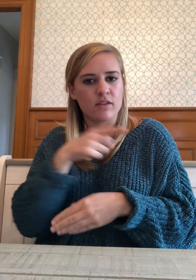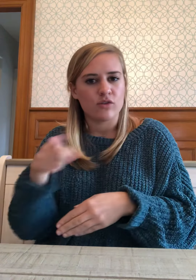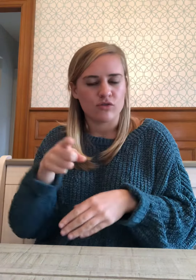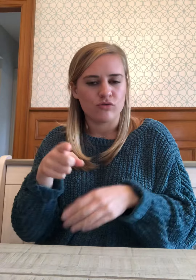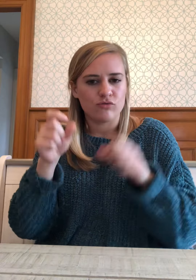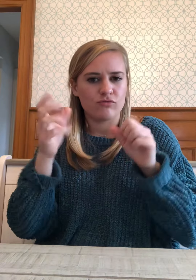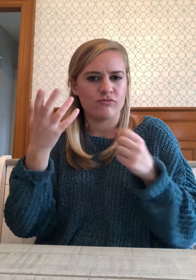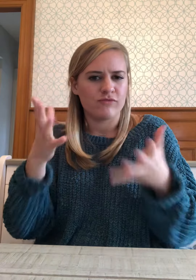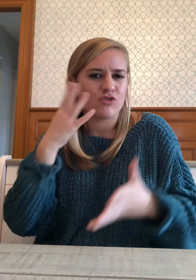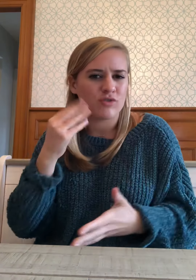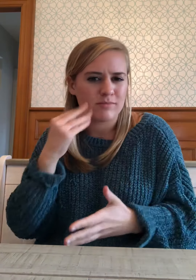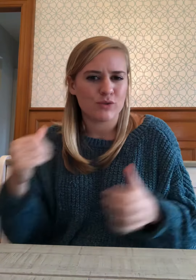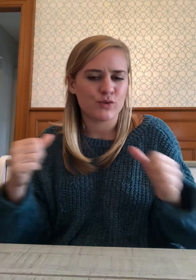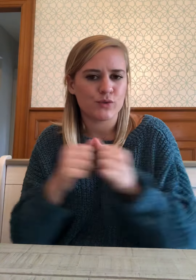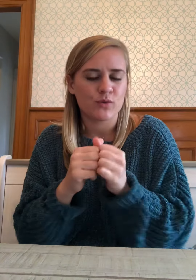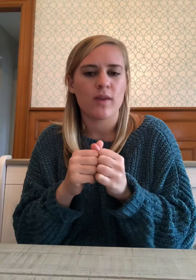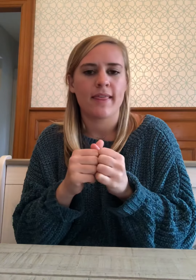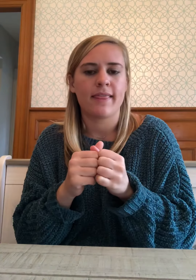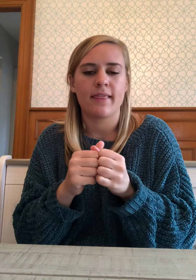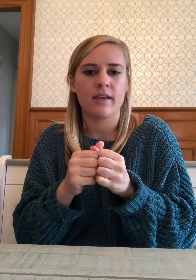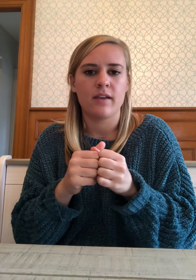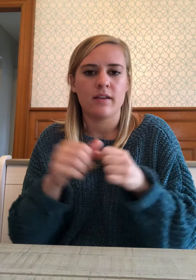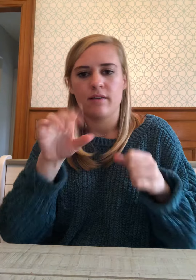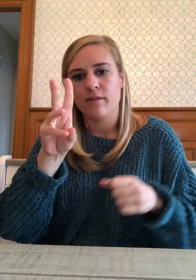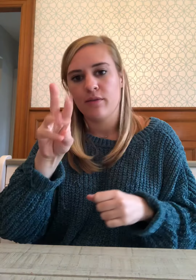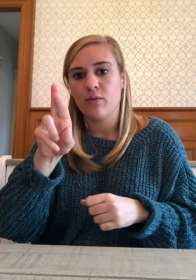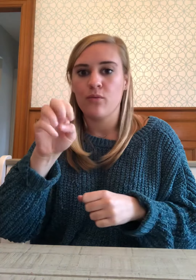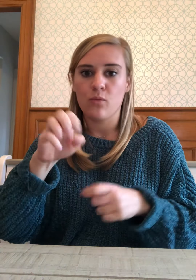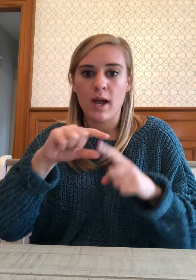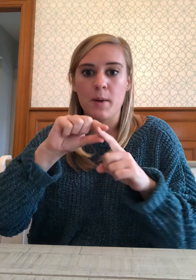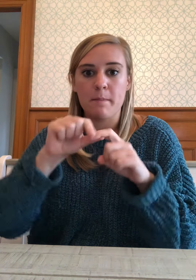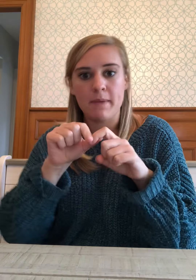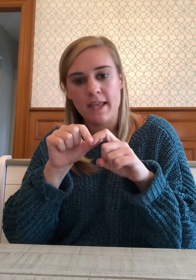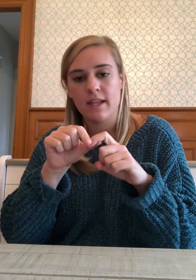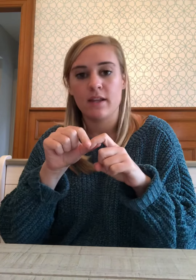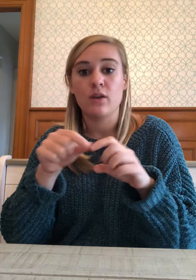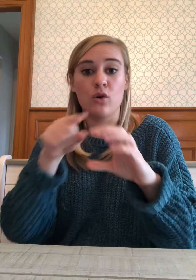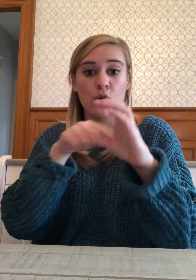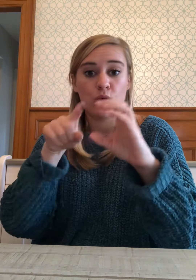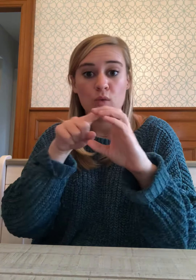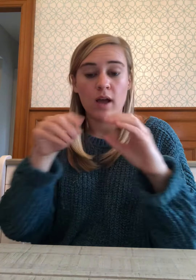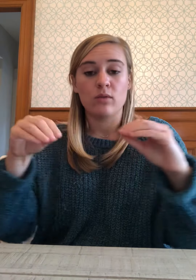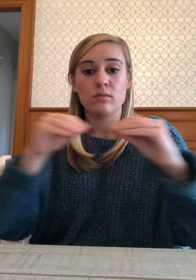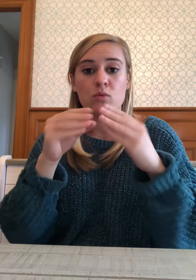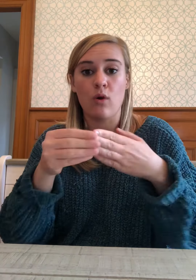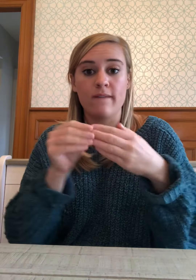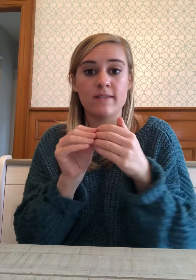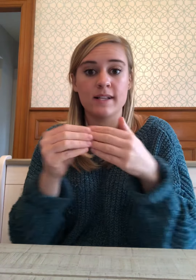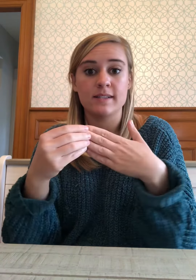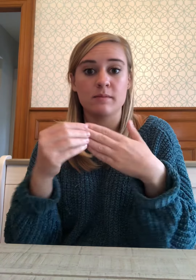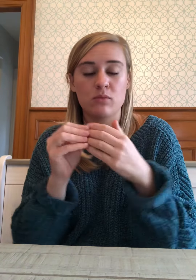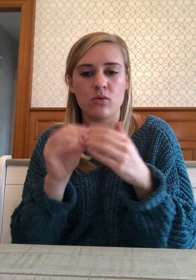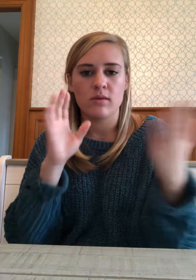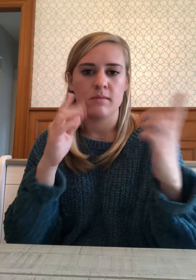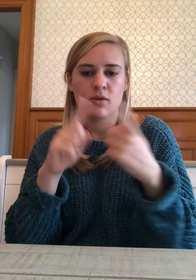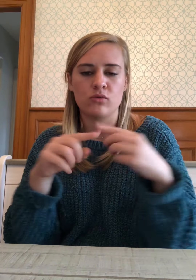a round wire is going to be more flexible than, say, a heavier wire, a heavier square, or a rectangular